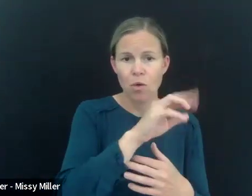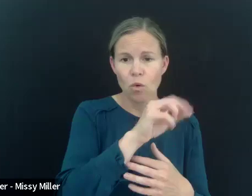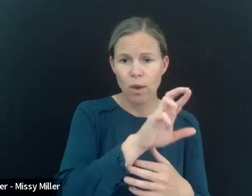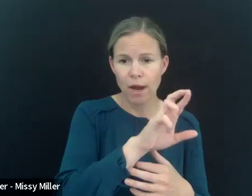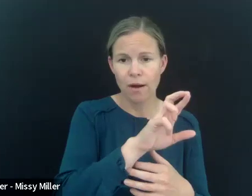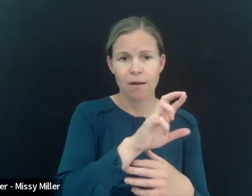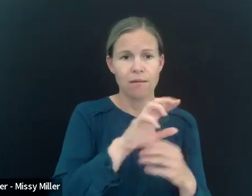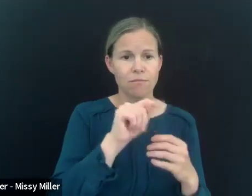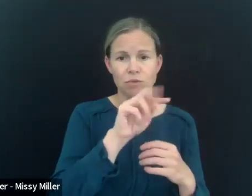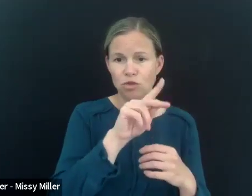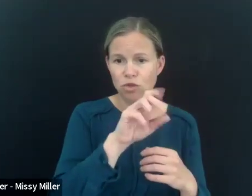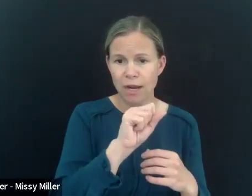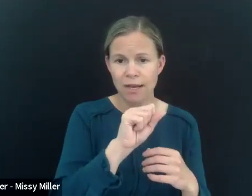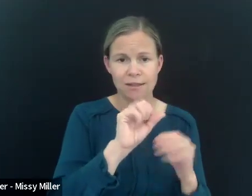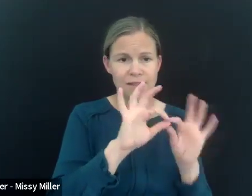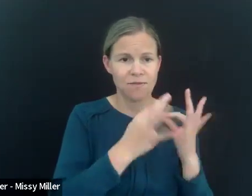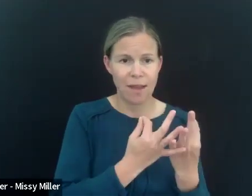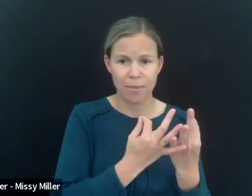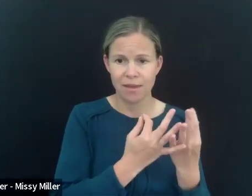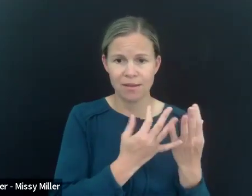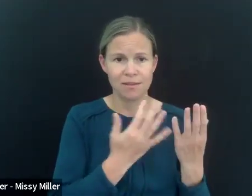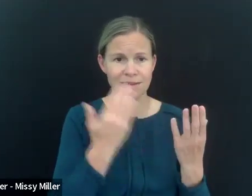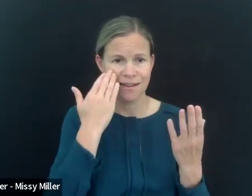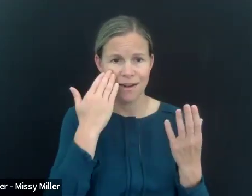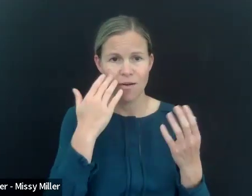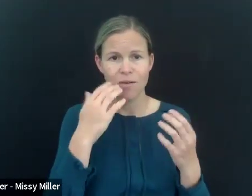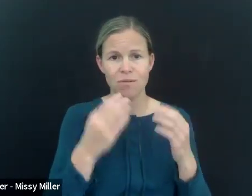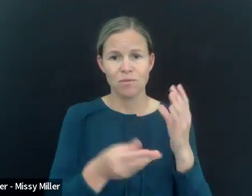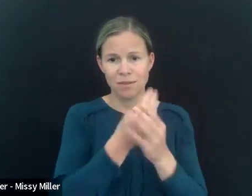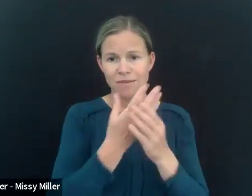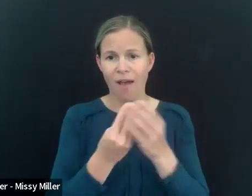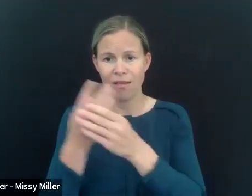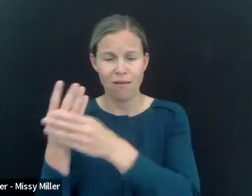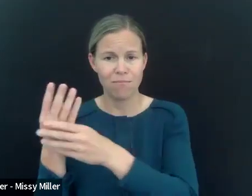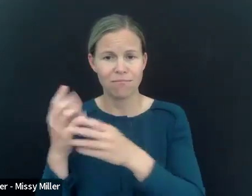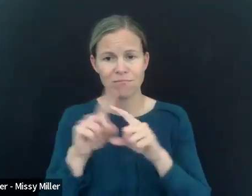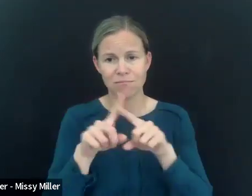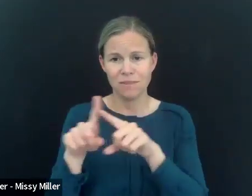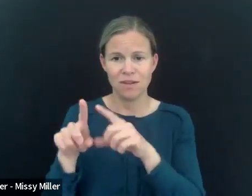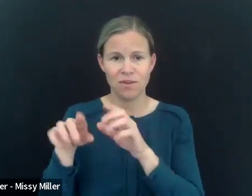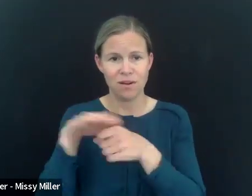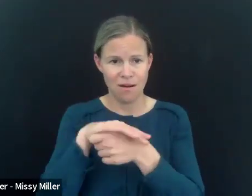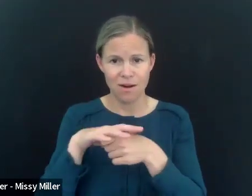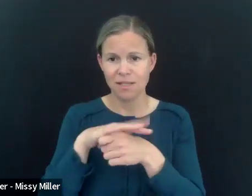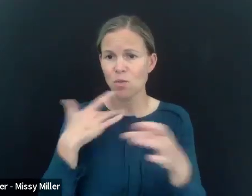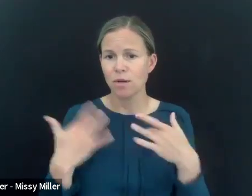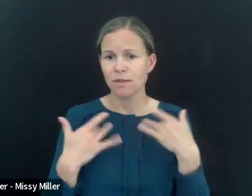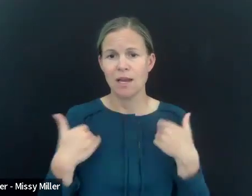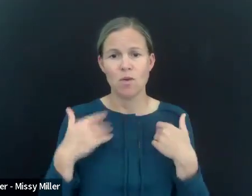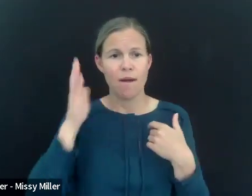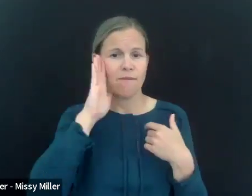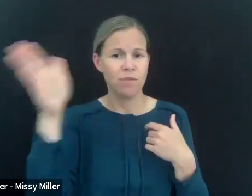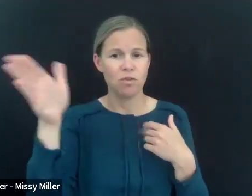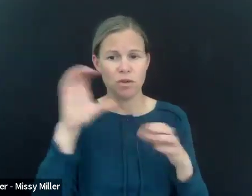in development and it all deserves its own time. And we look forward to having those future conversations with you. As we